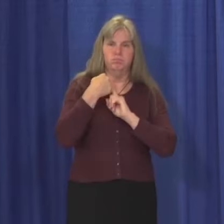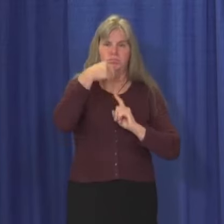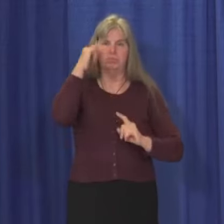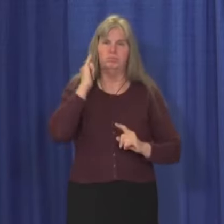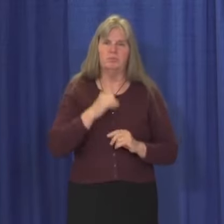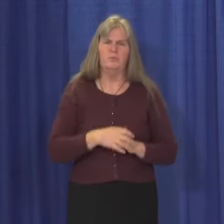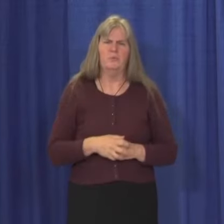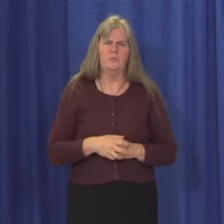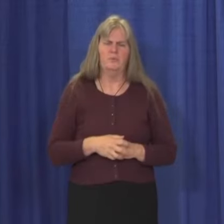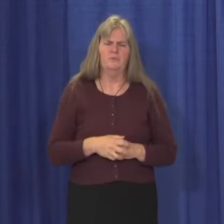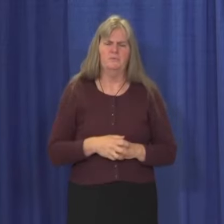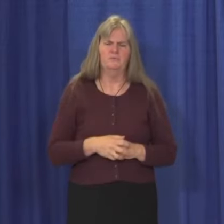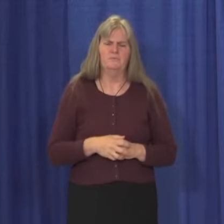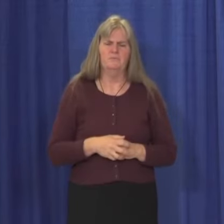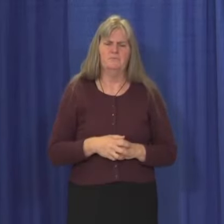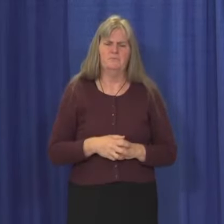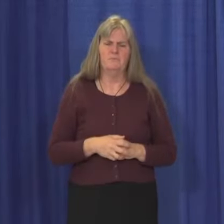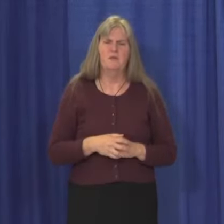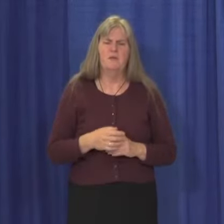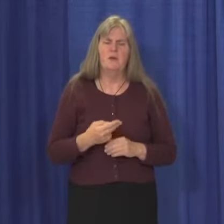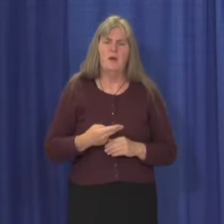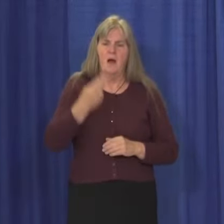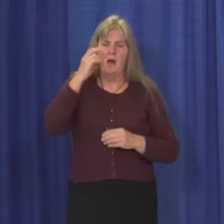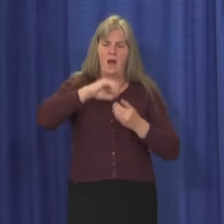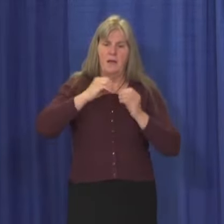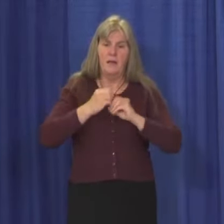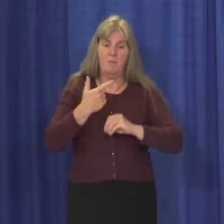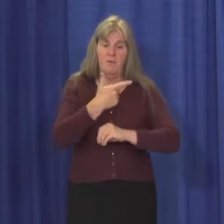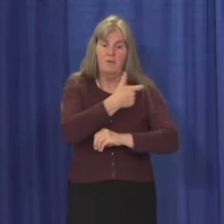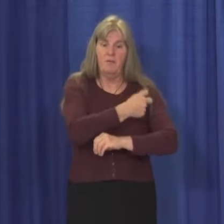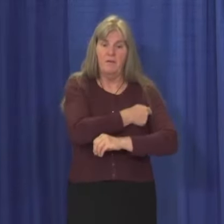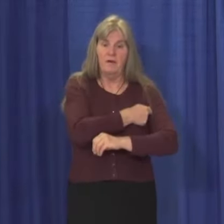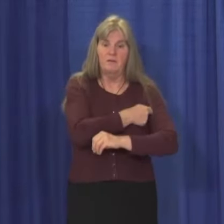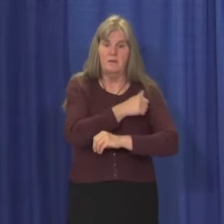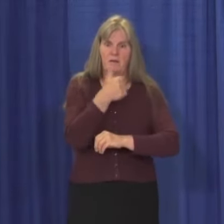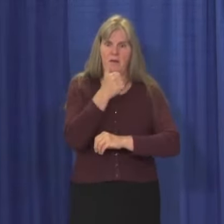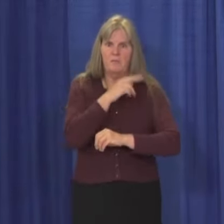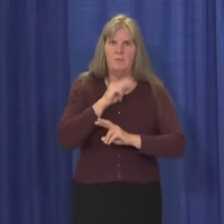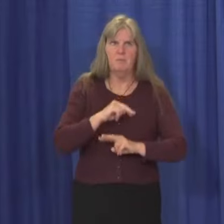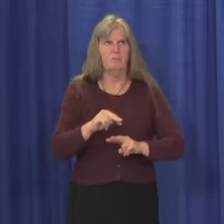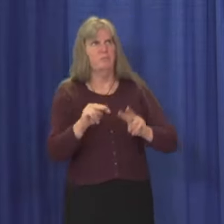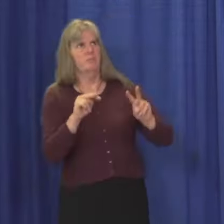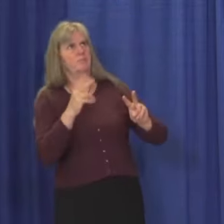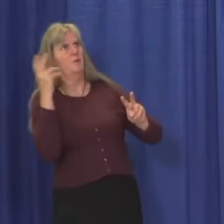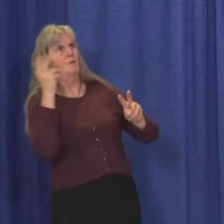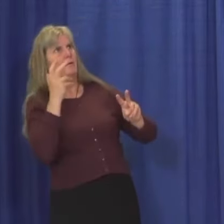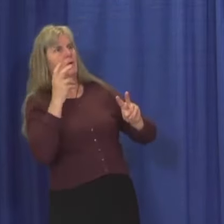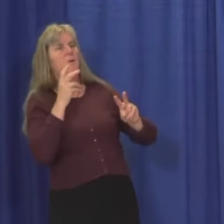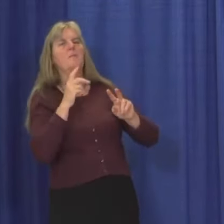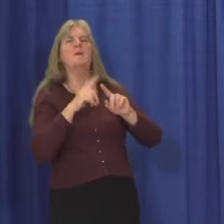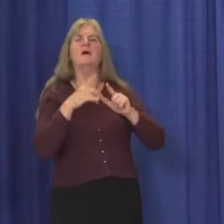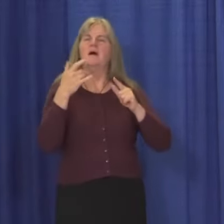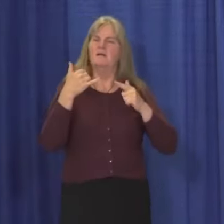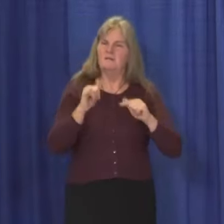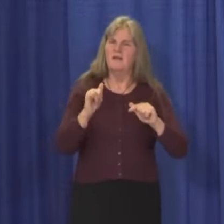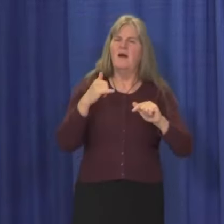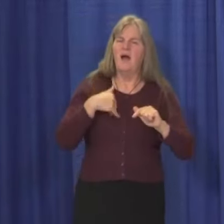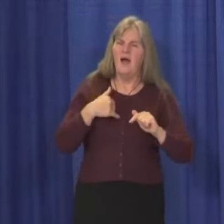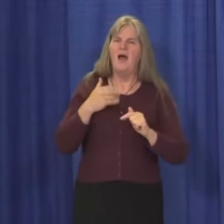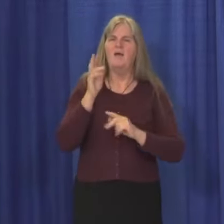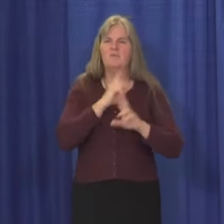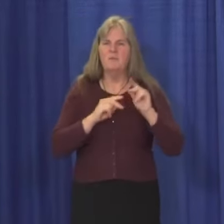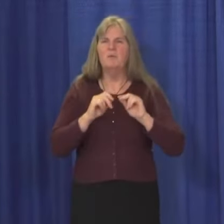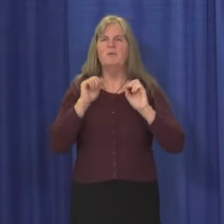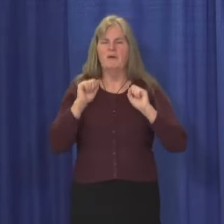Even with our vaccination rates that are the envy of the world, it is clear that enough people are still susceptible to the